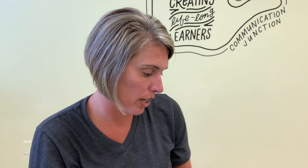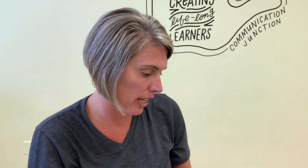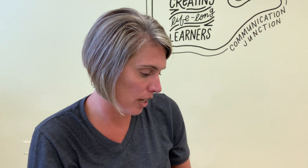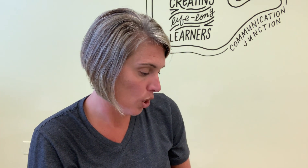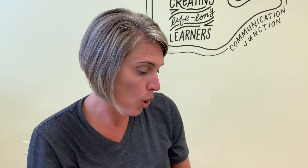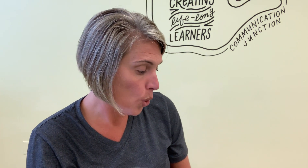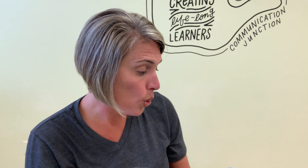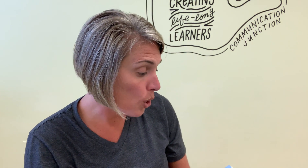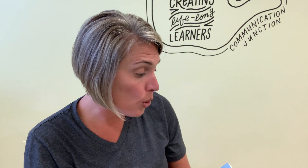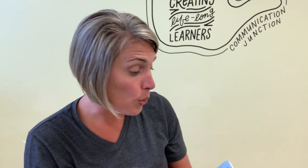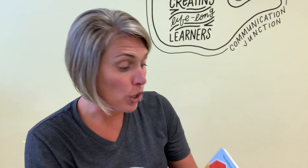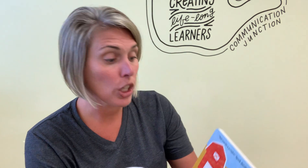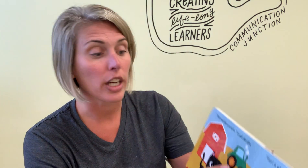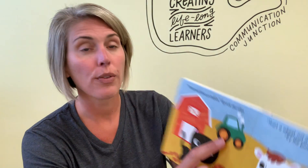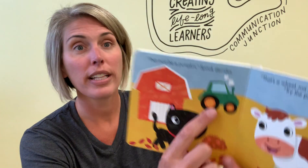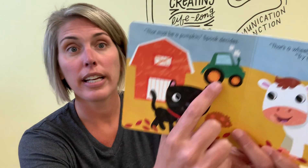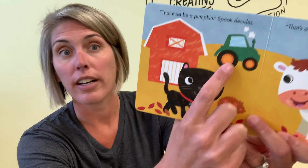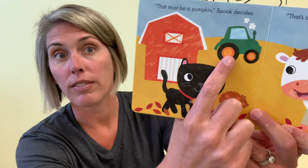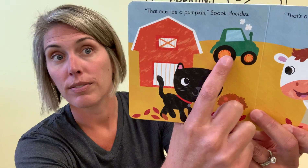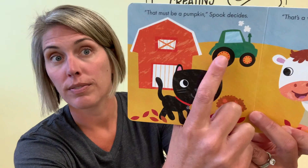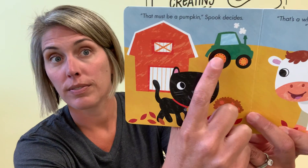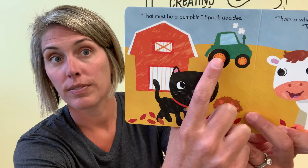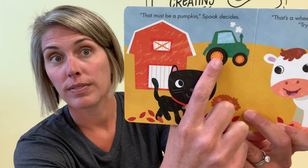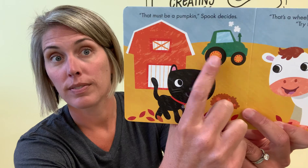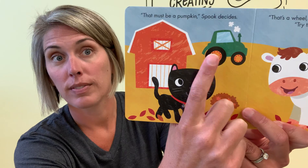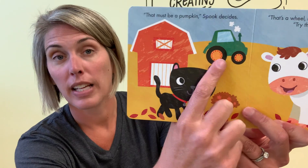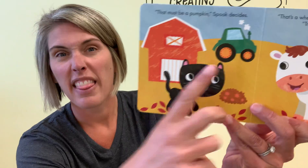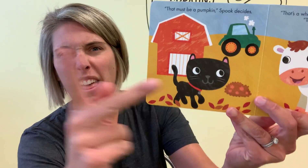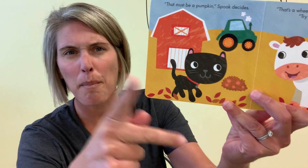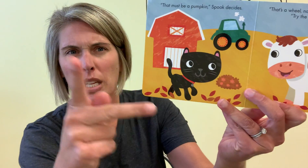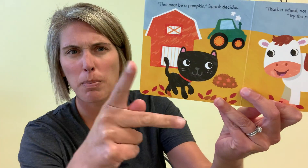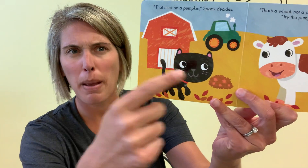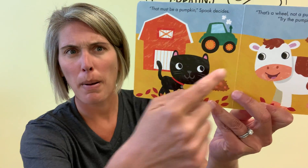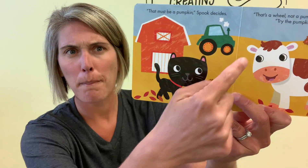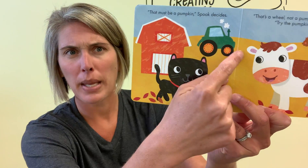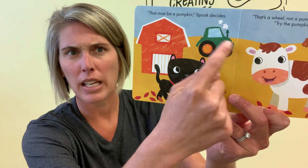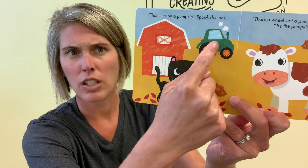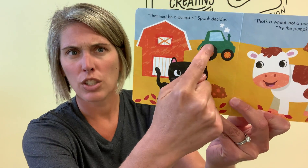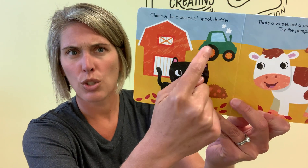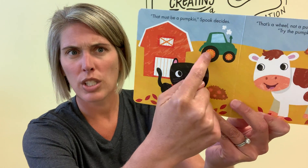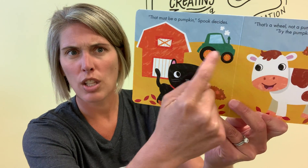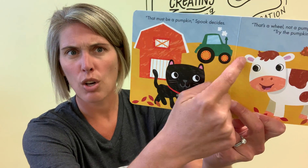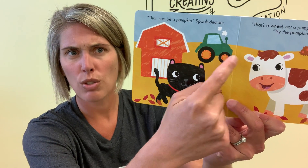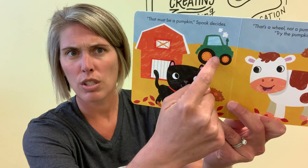again. Ooh, look, right there. That must be a pumpkin. Do you see those?